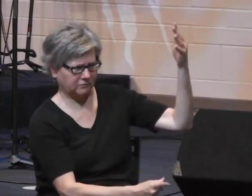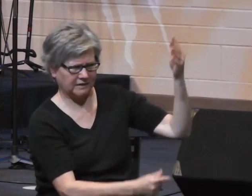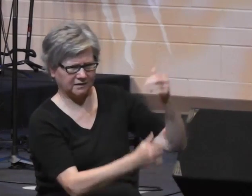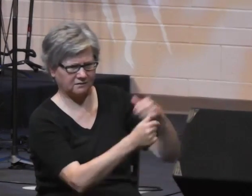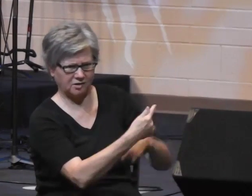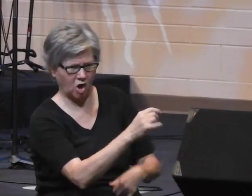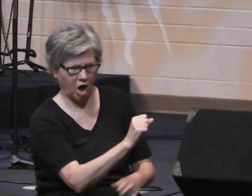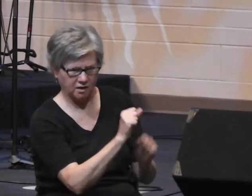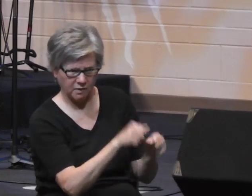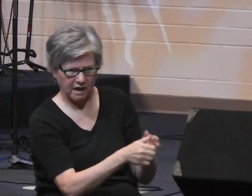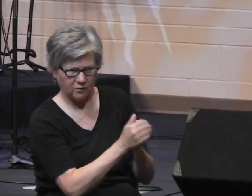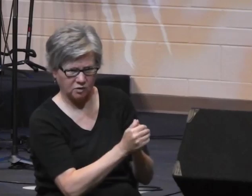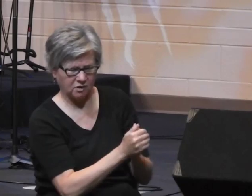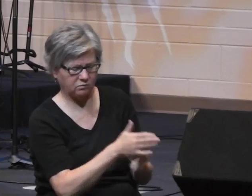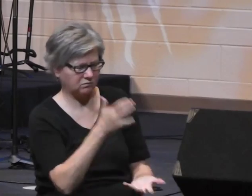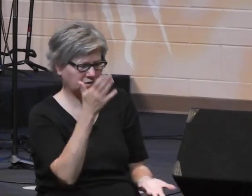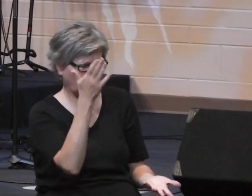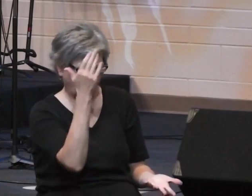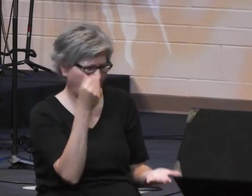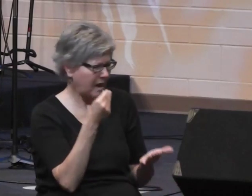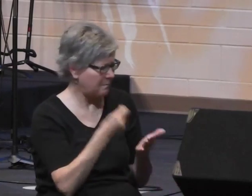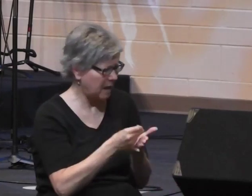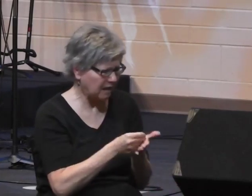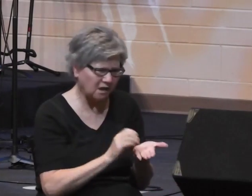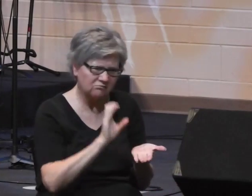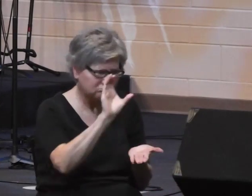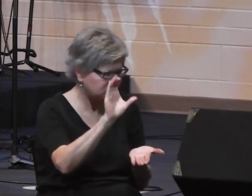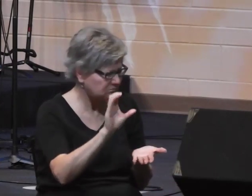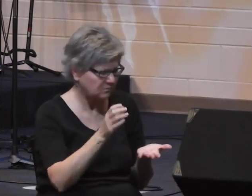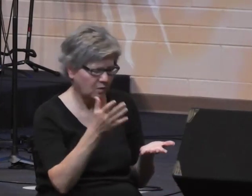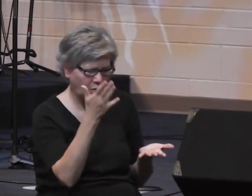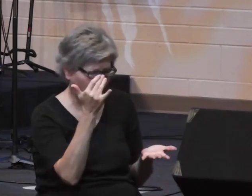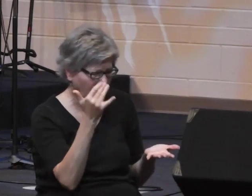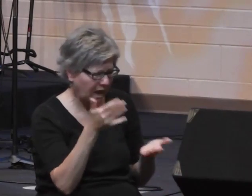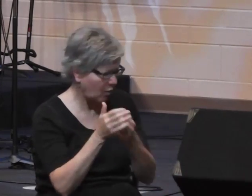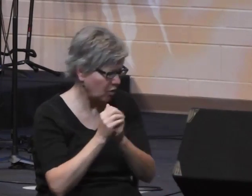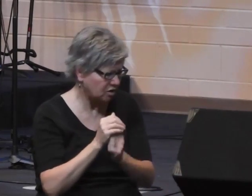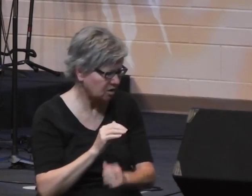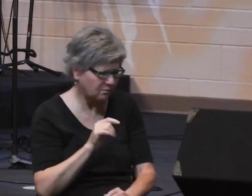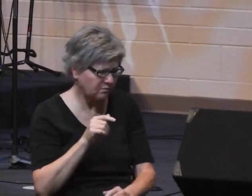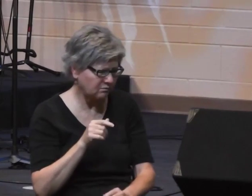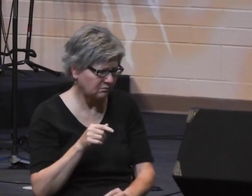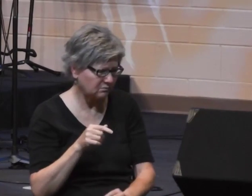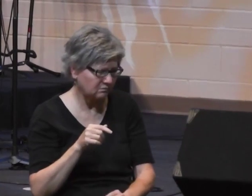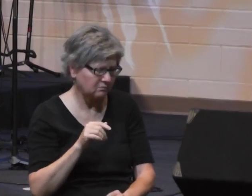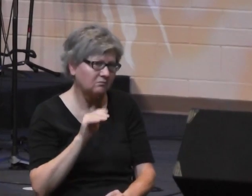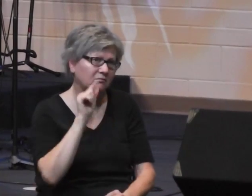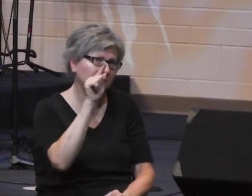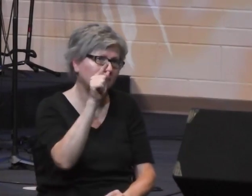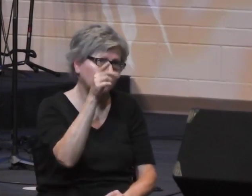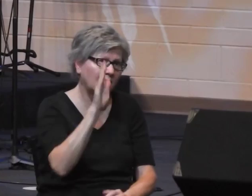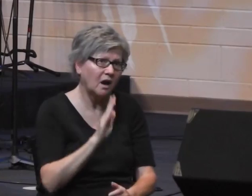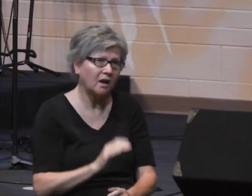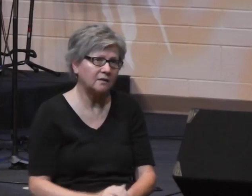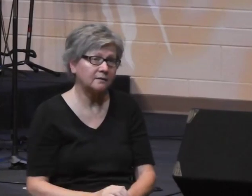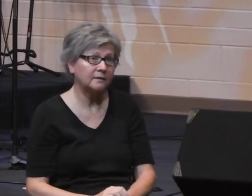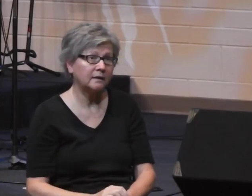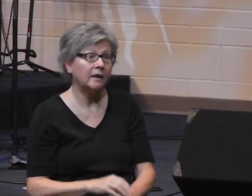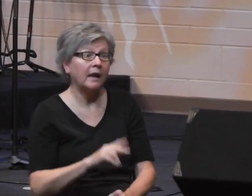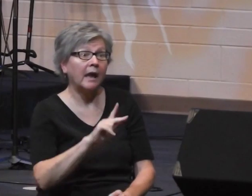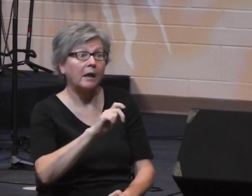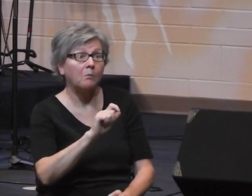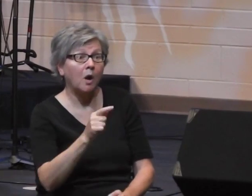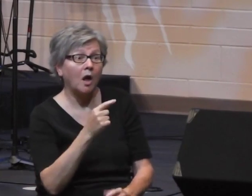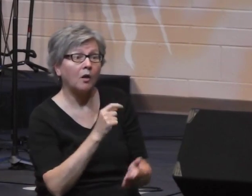give our money to, why would we give it to your God instead of the others? And Paul's trying to encourage the Christians to say, I'll tell you why following